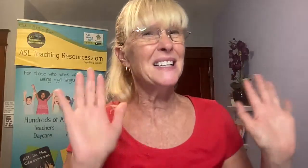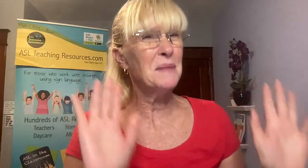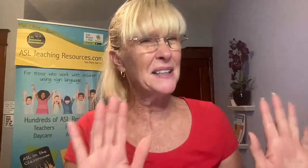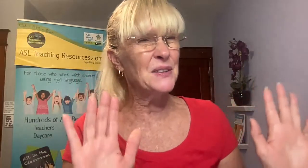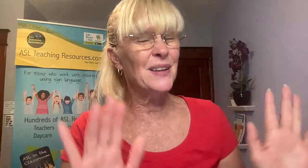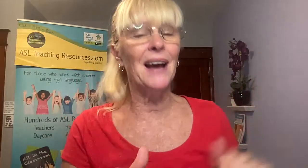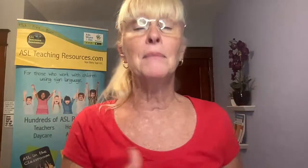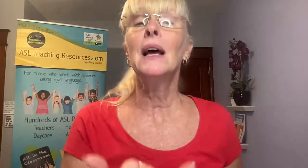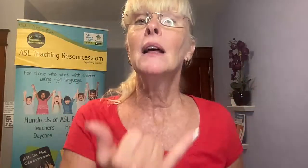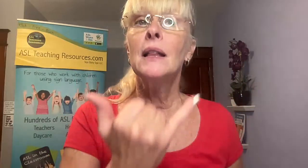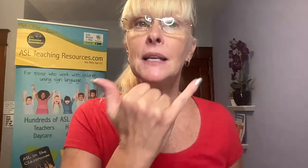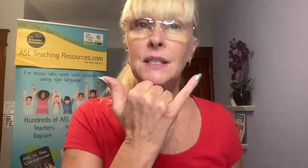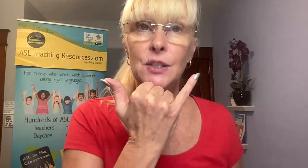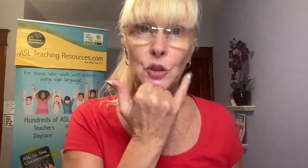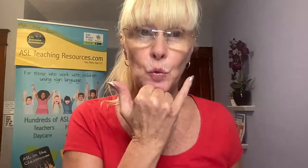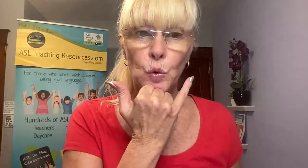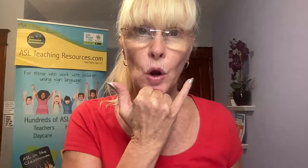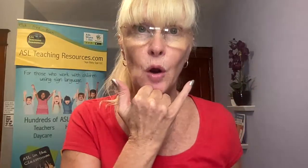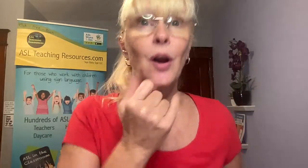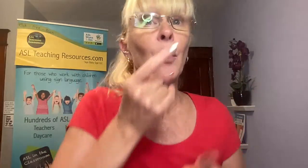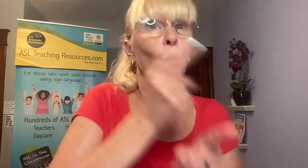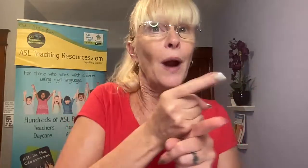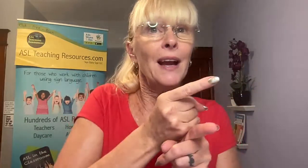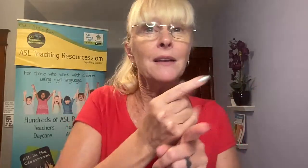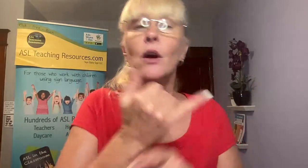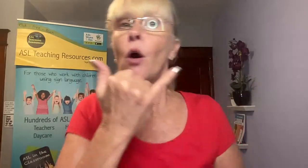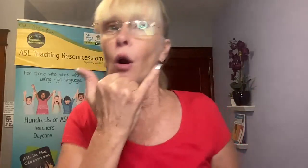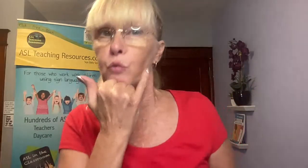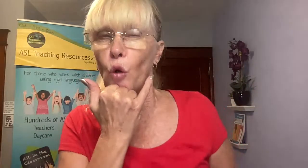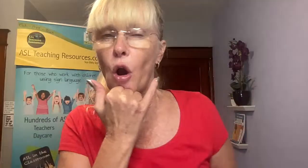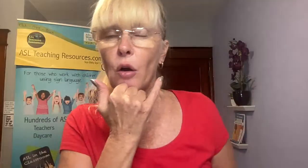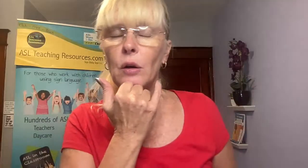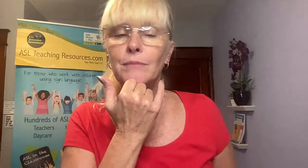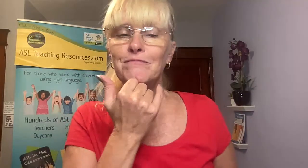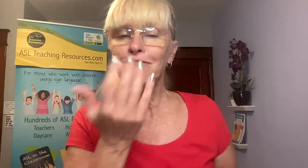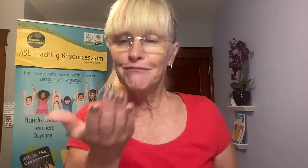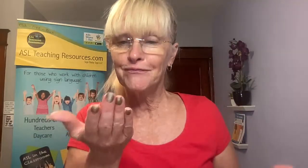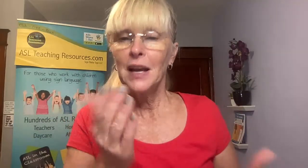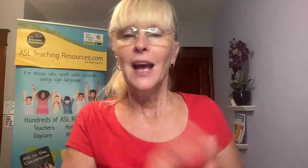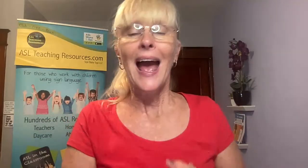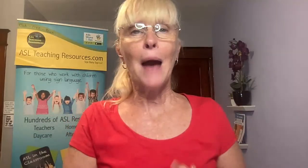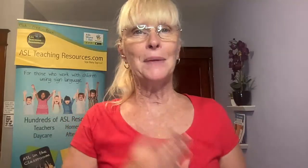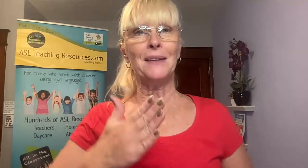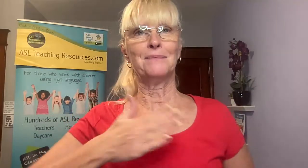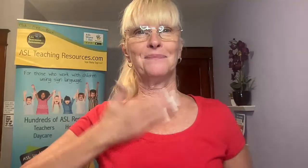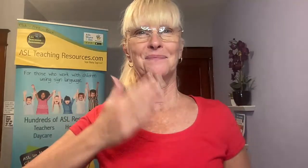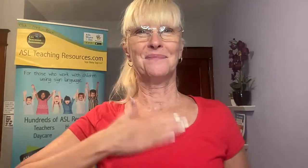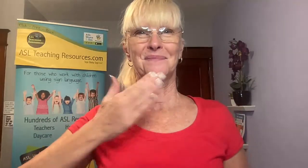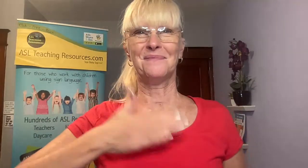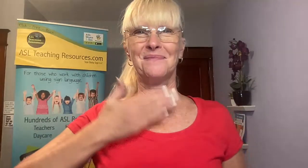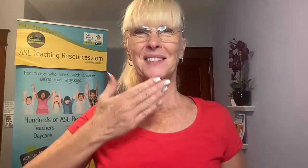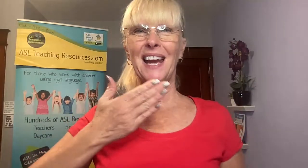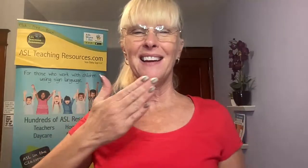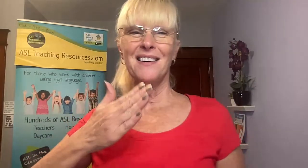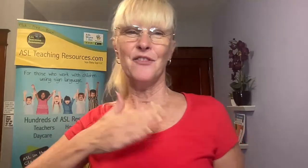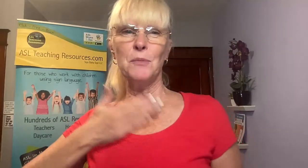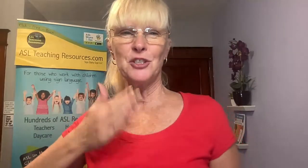mean to do that. This is wrong. Right or wrong? Happy. Okay. From your